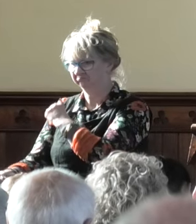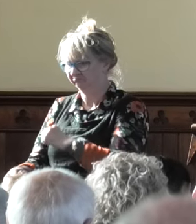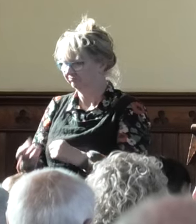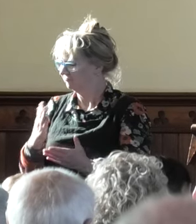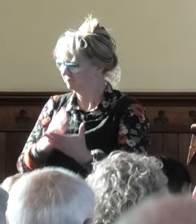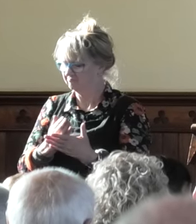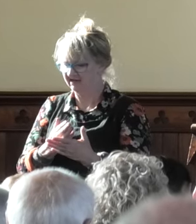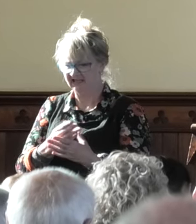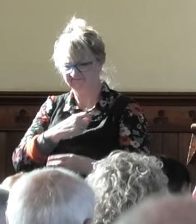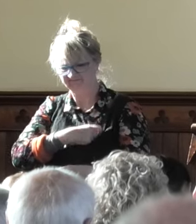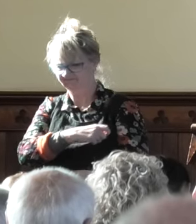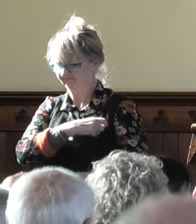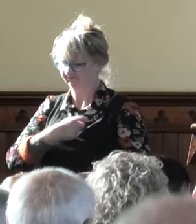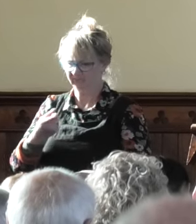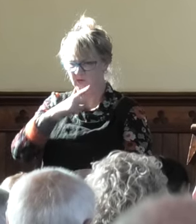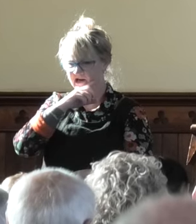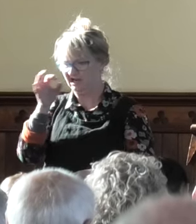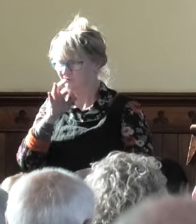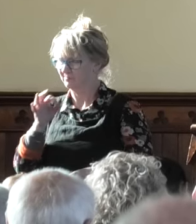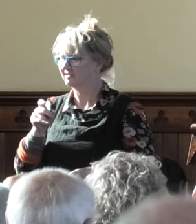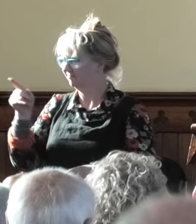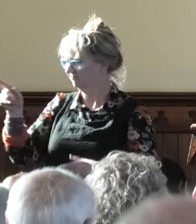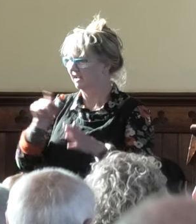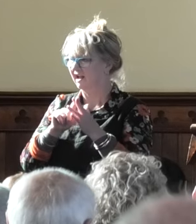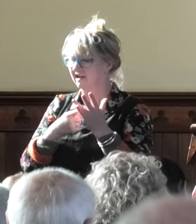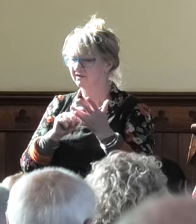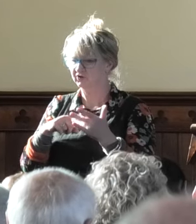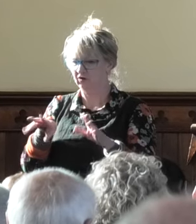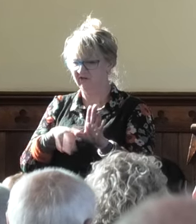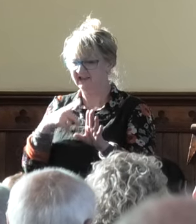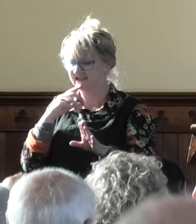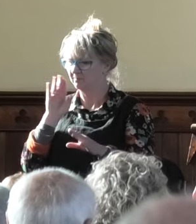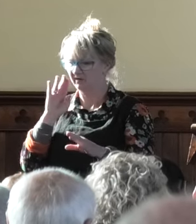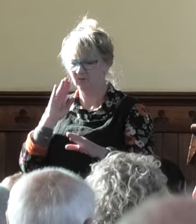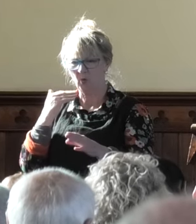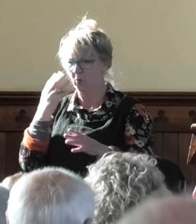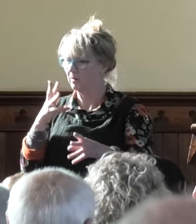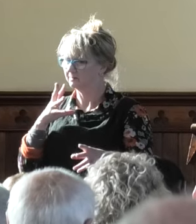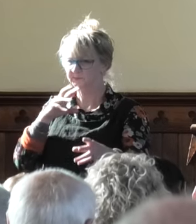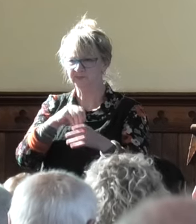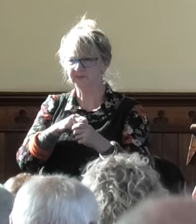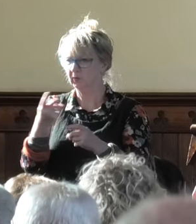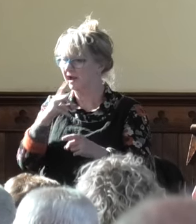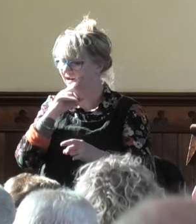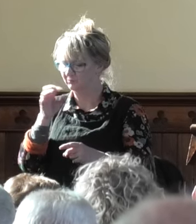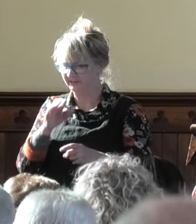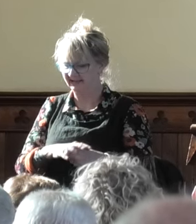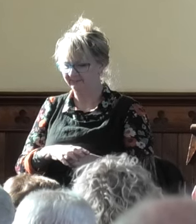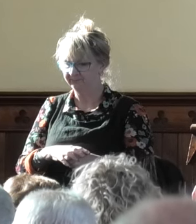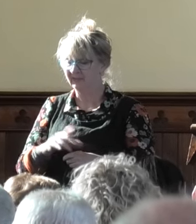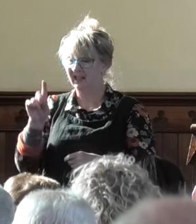really was given 100%, as Dorothy has already indicated for us. And as we walked around the school that